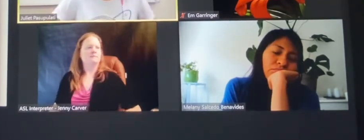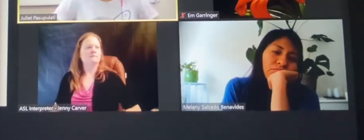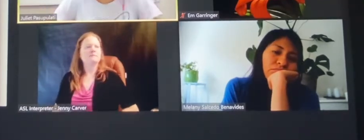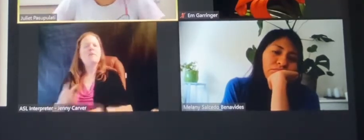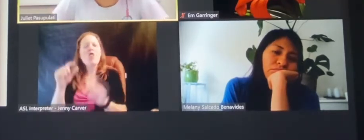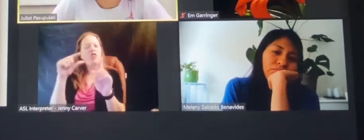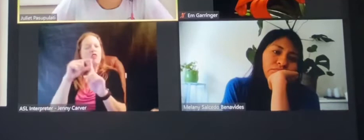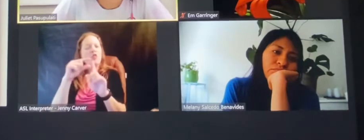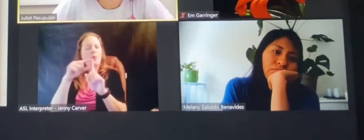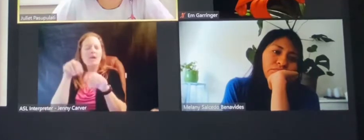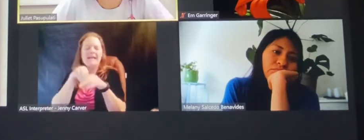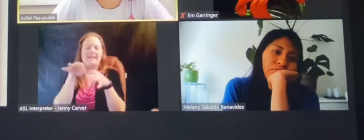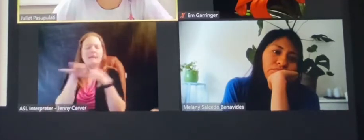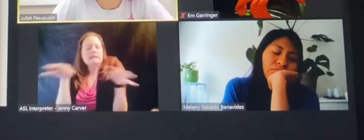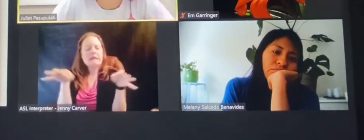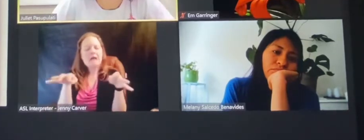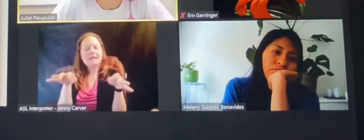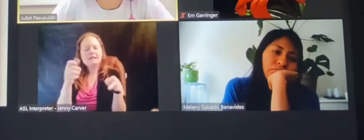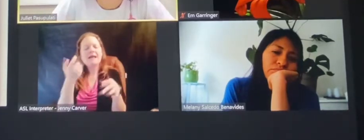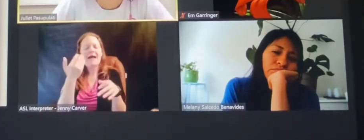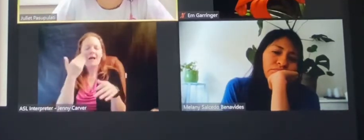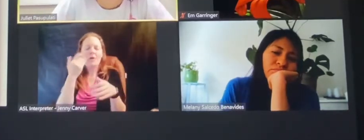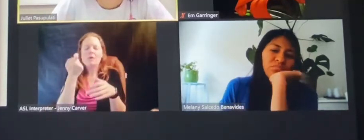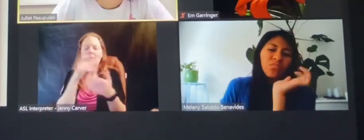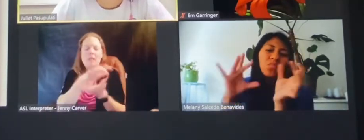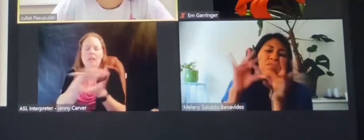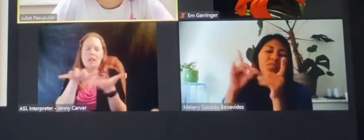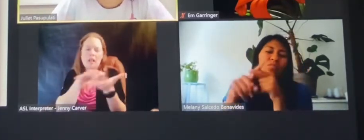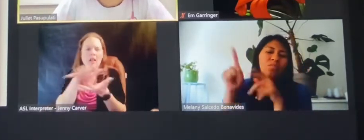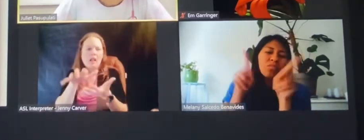The wording in the sentence is a little confusing.